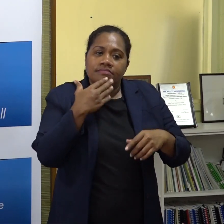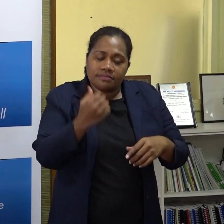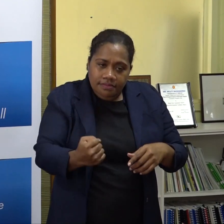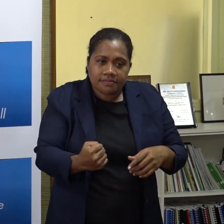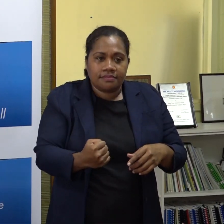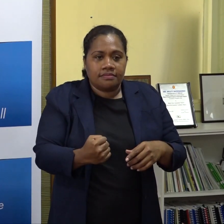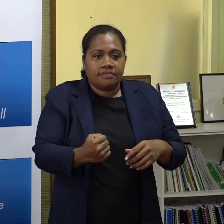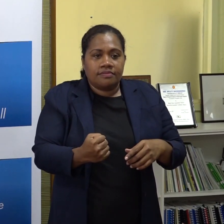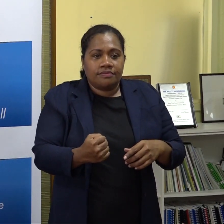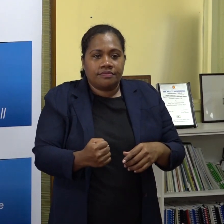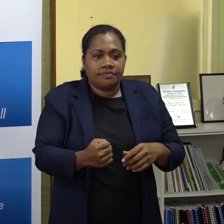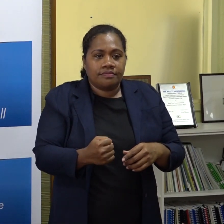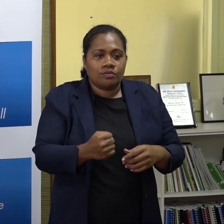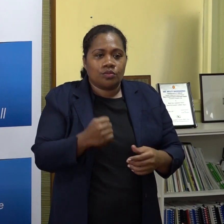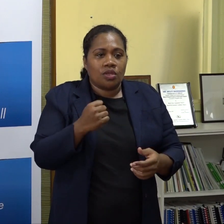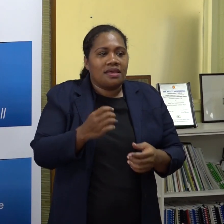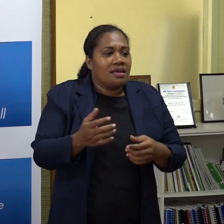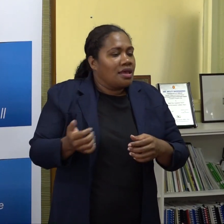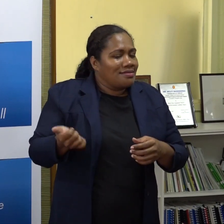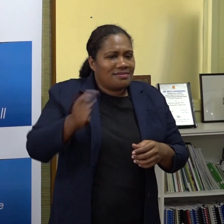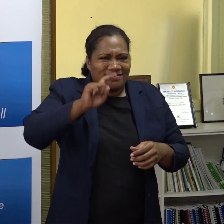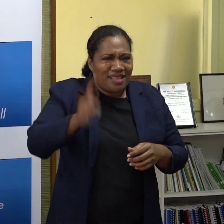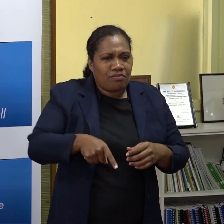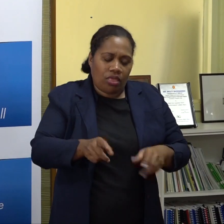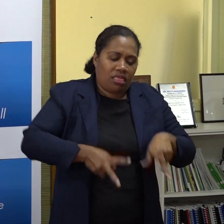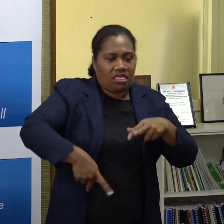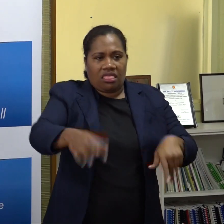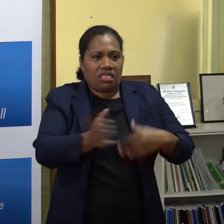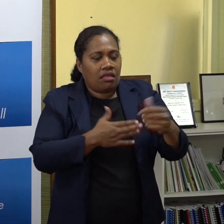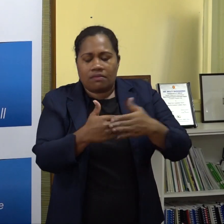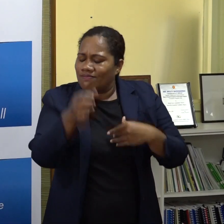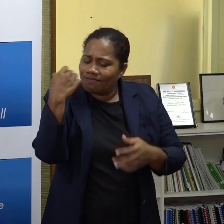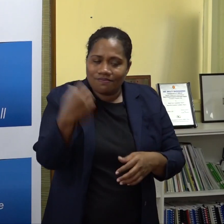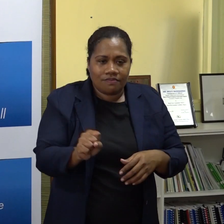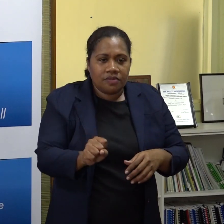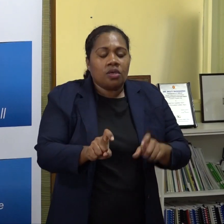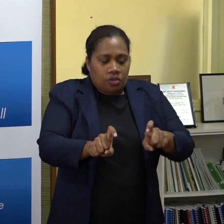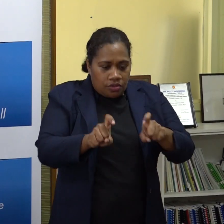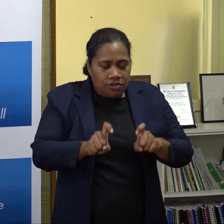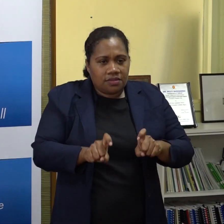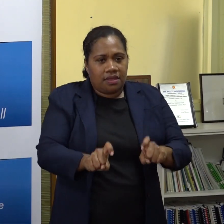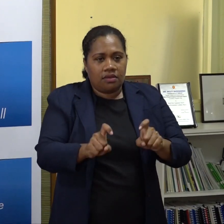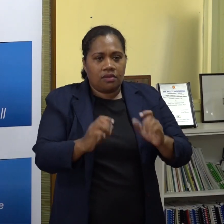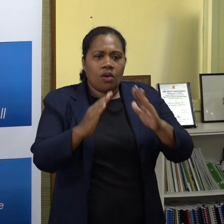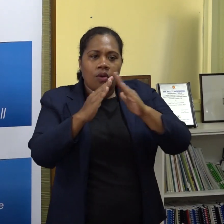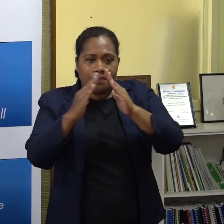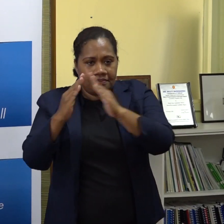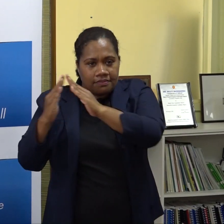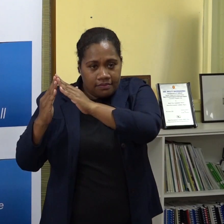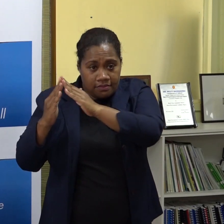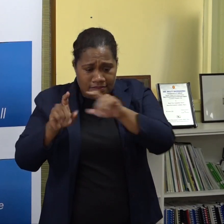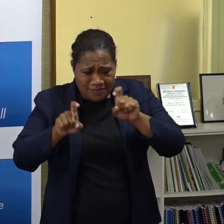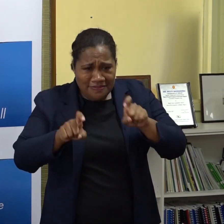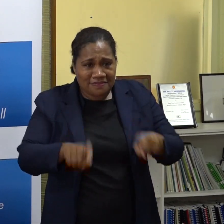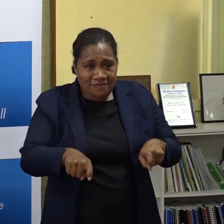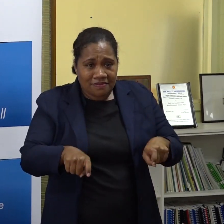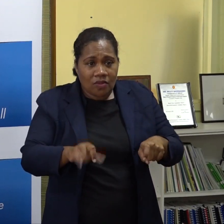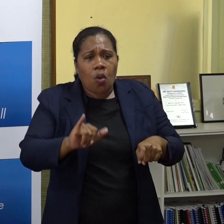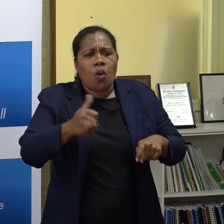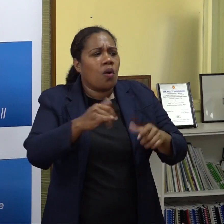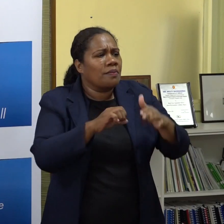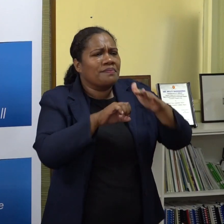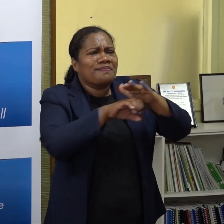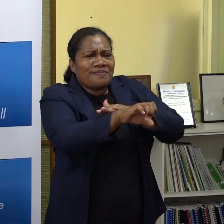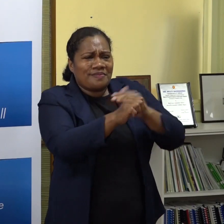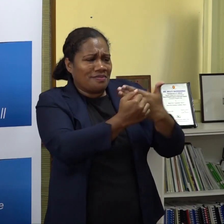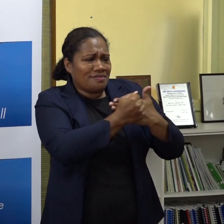refrain from any non-essential movement and to remain indoors inside their homes or in evacuation